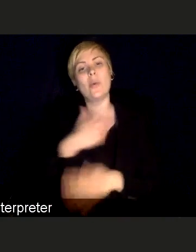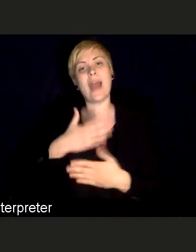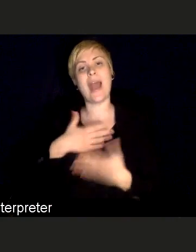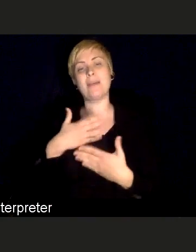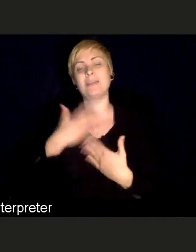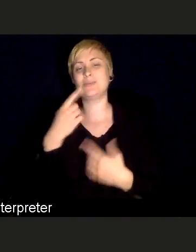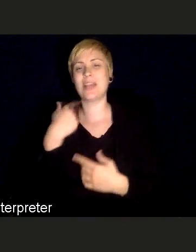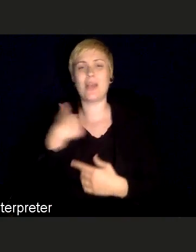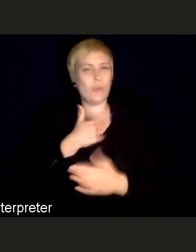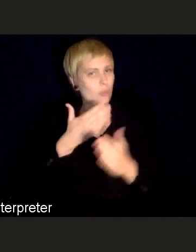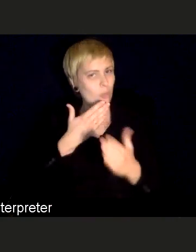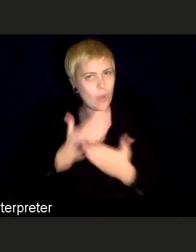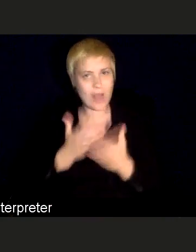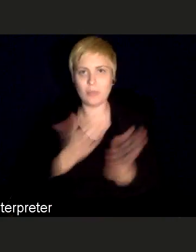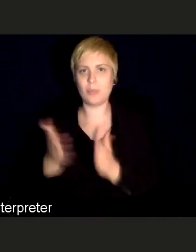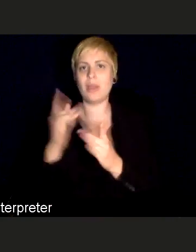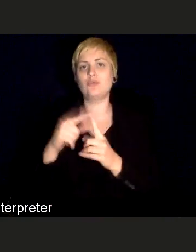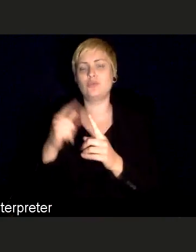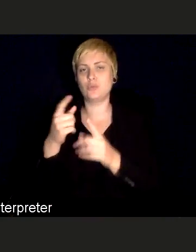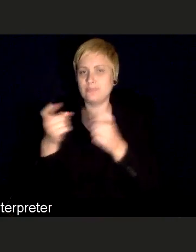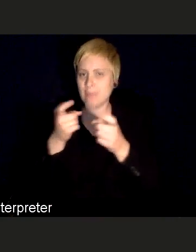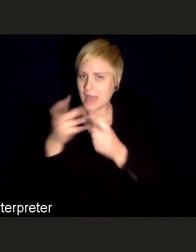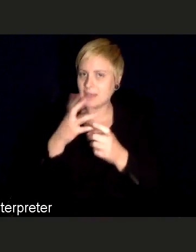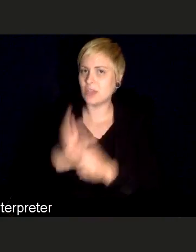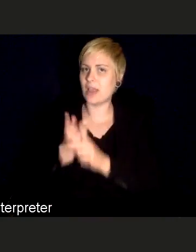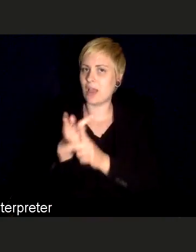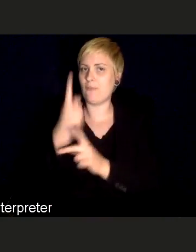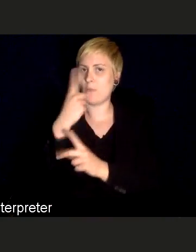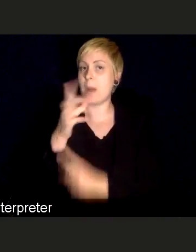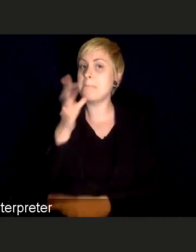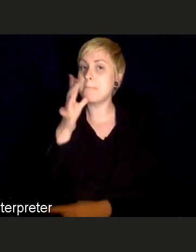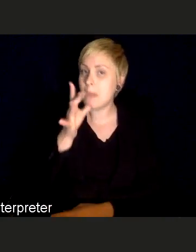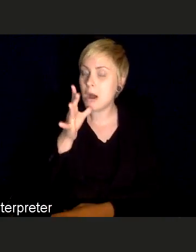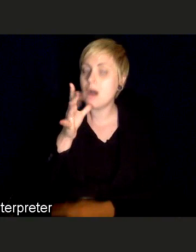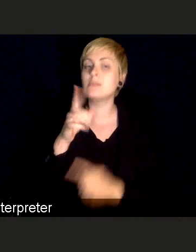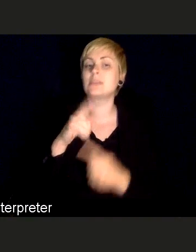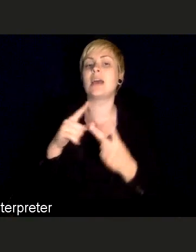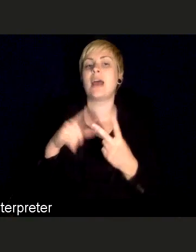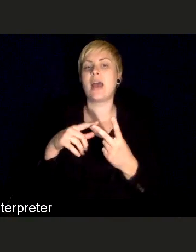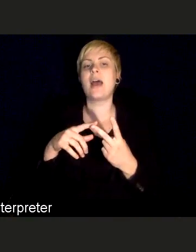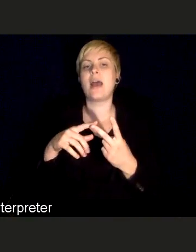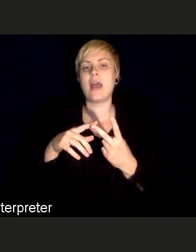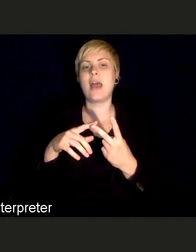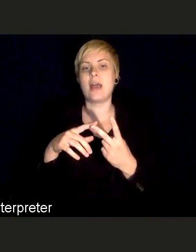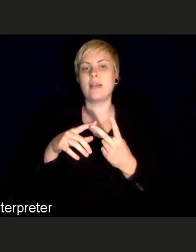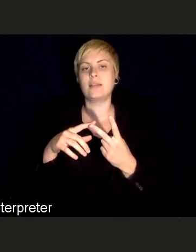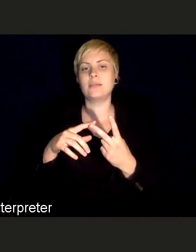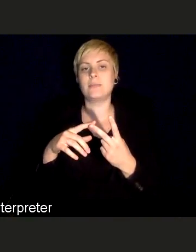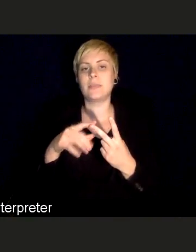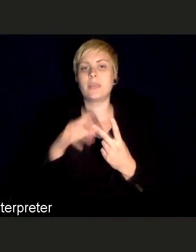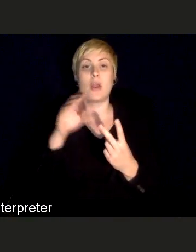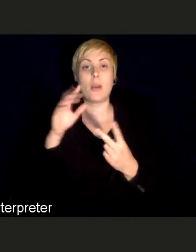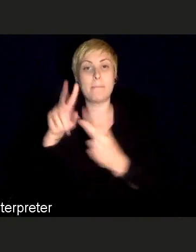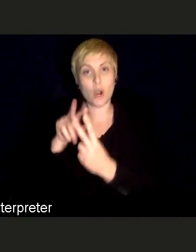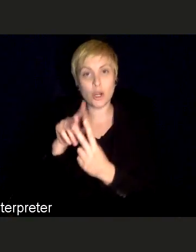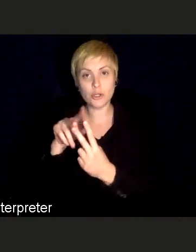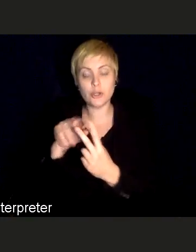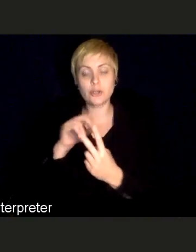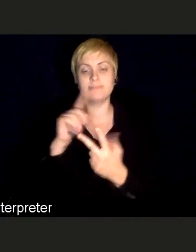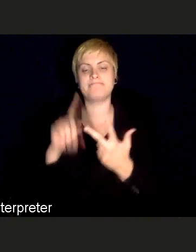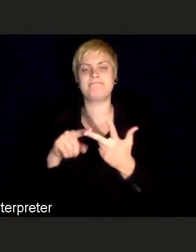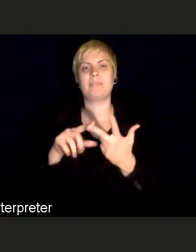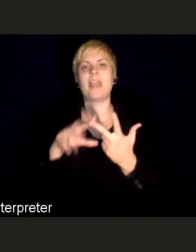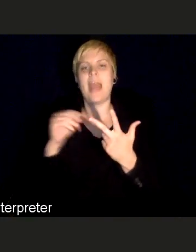to manage and care for both the mother, the partner that's with them, and the